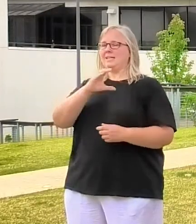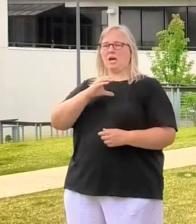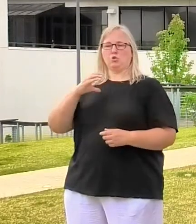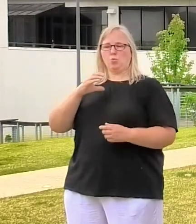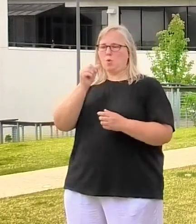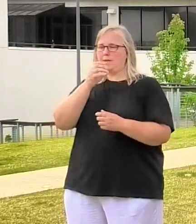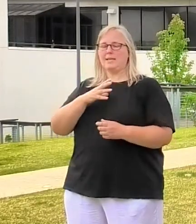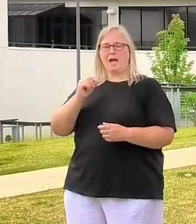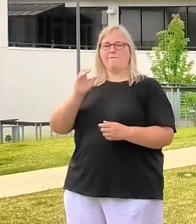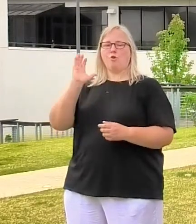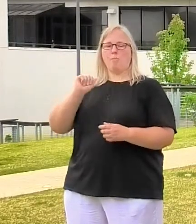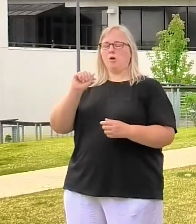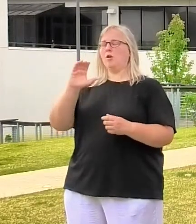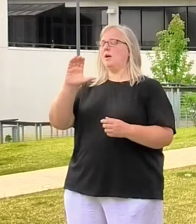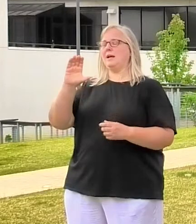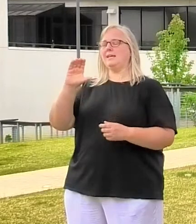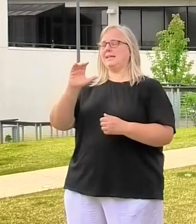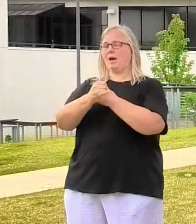Bobo.